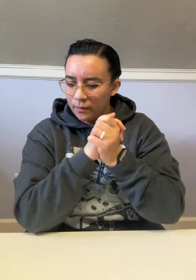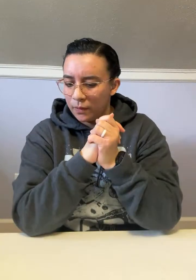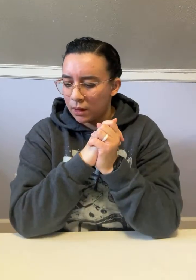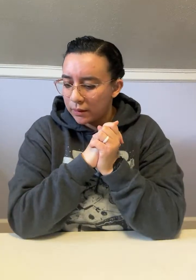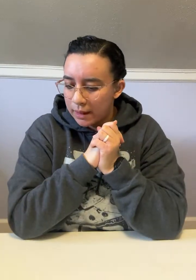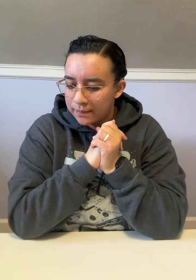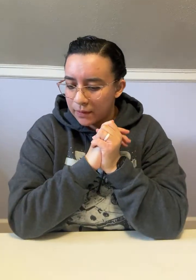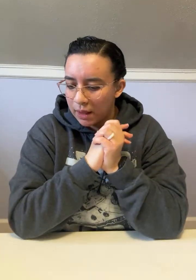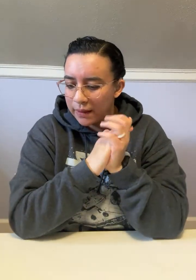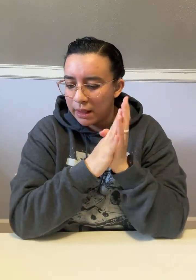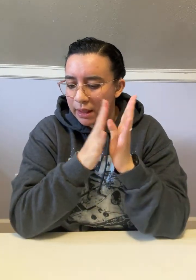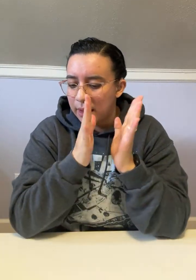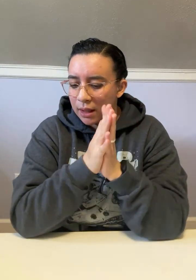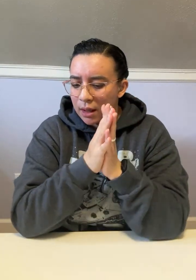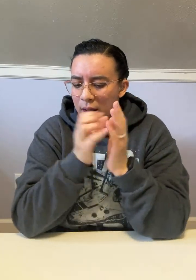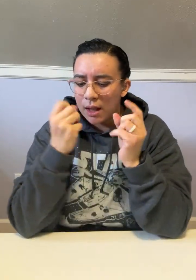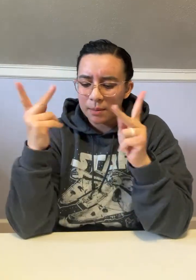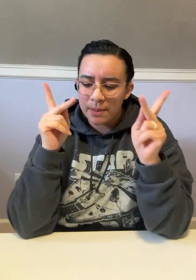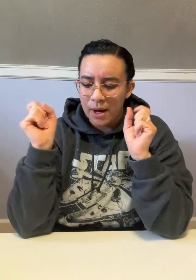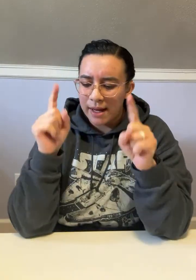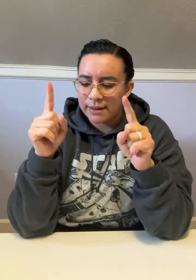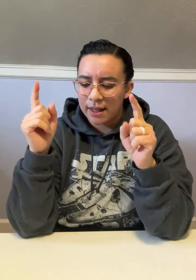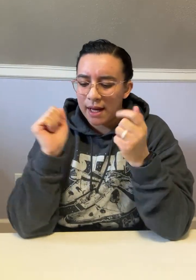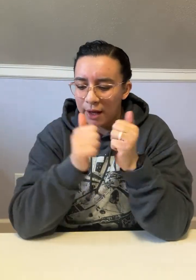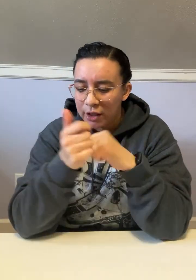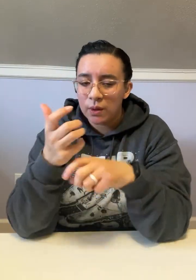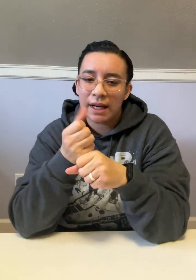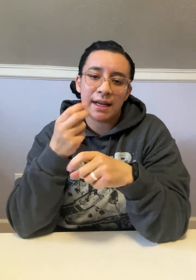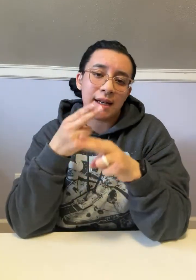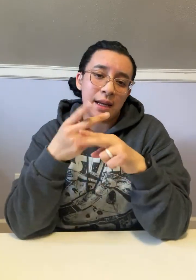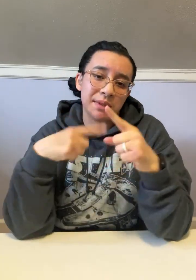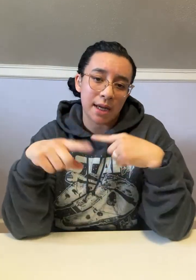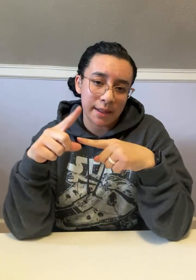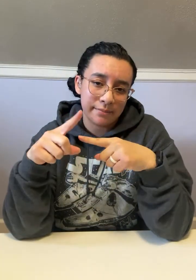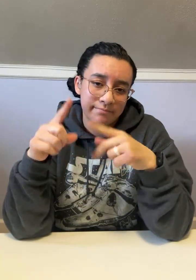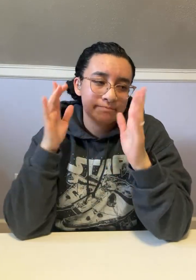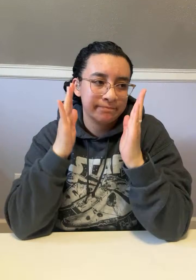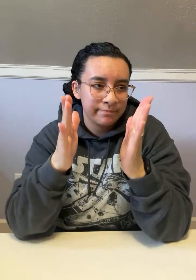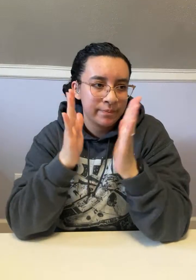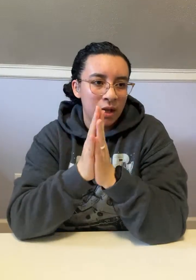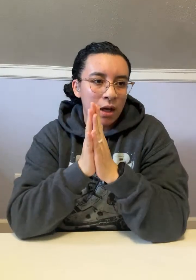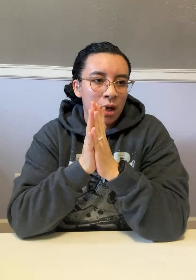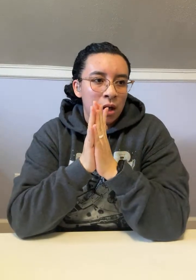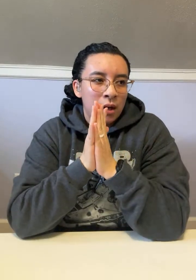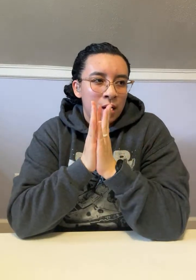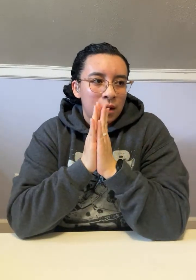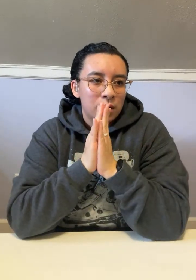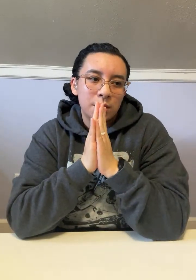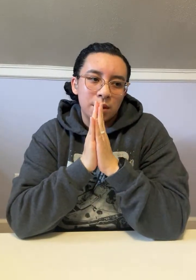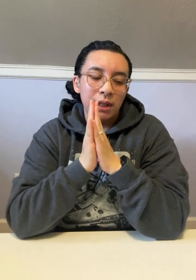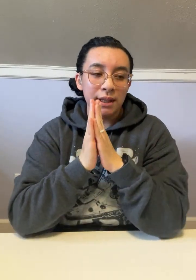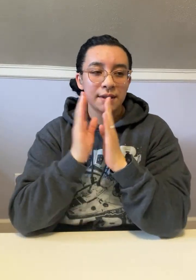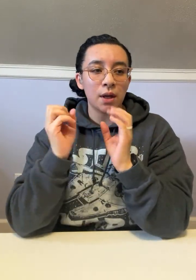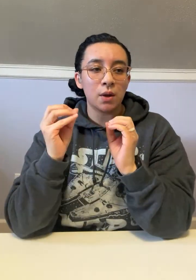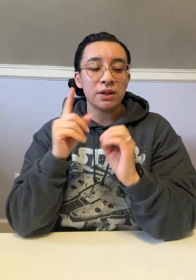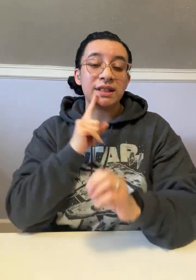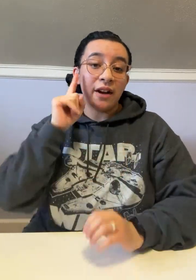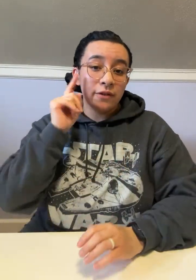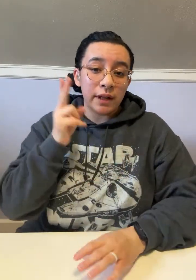All right. And then a lot of people ask, how do you get a name sign? Whew. So deaf and hard